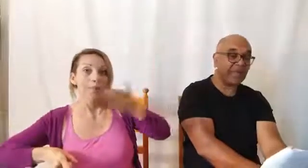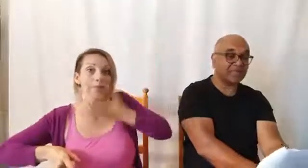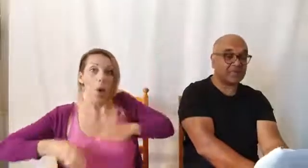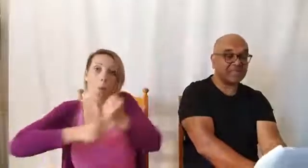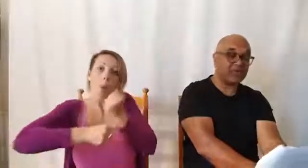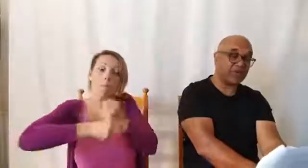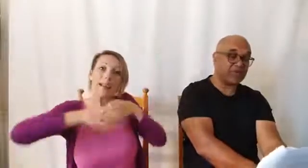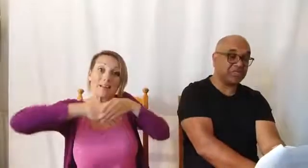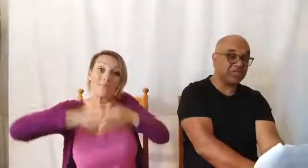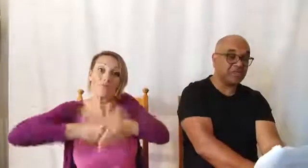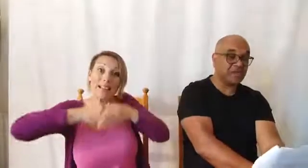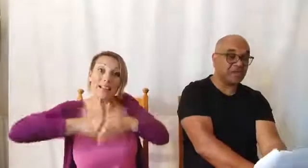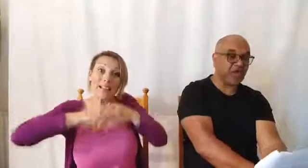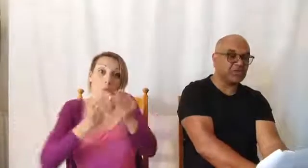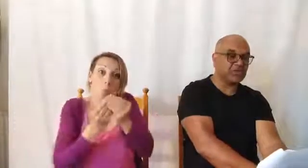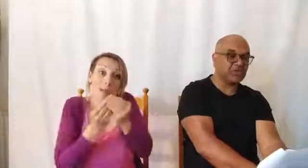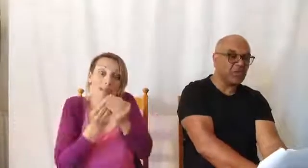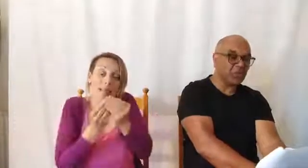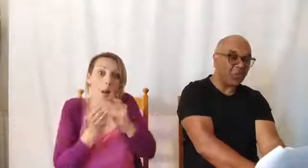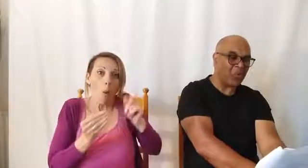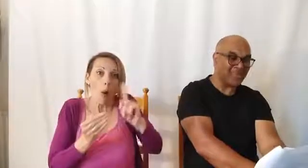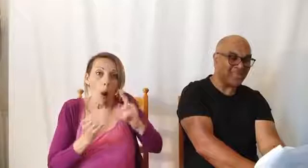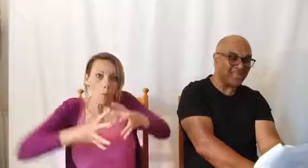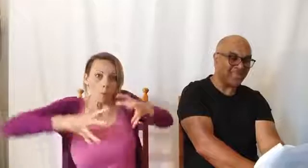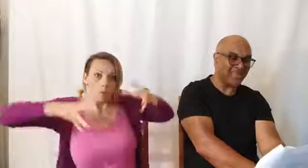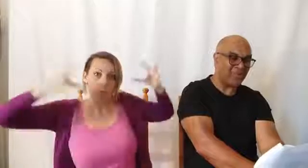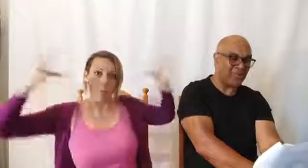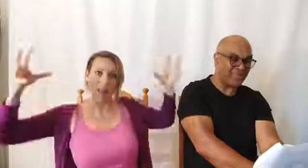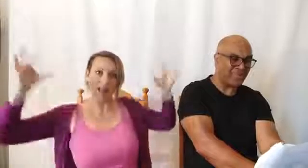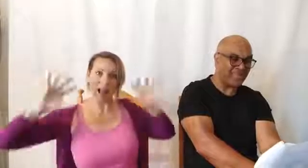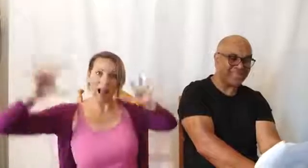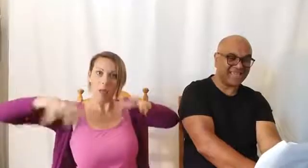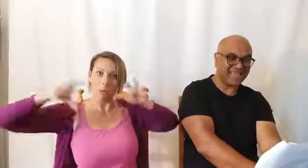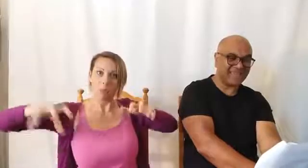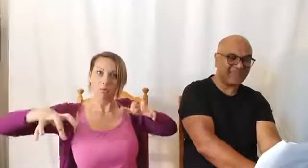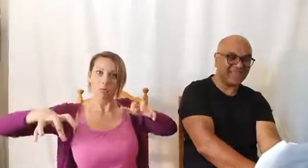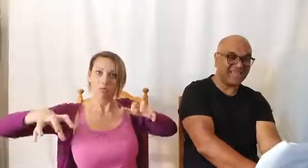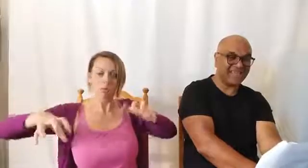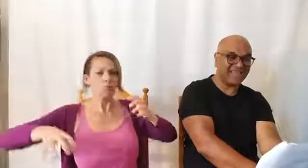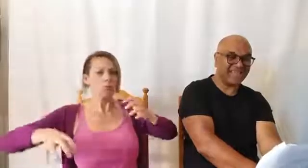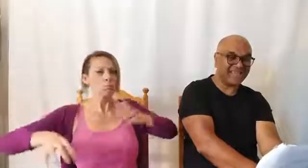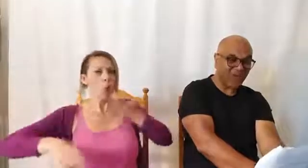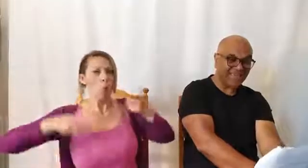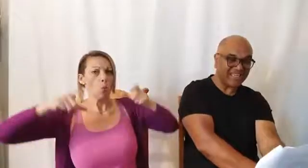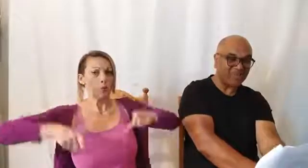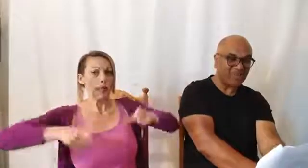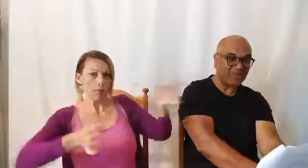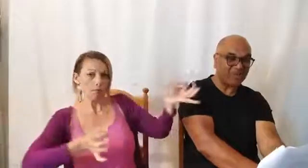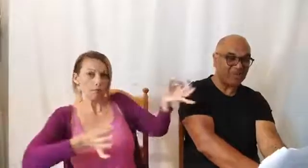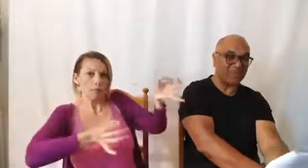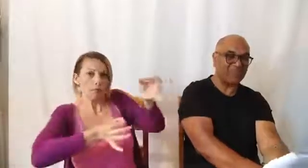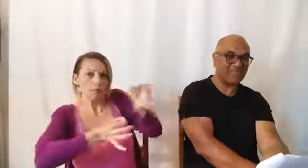exciting creatures. I do not want to sit in one place and live in a tiny shell like my brothers and